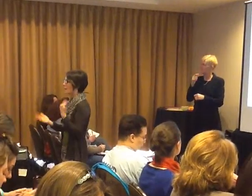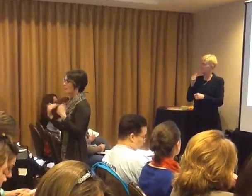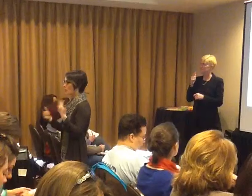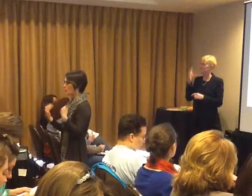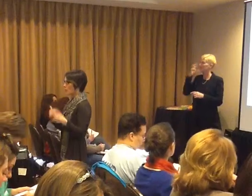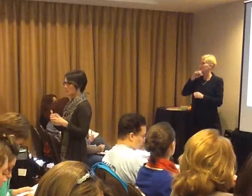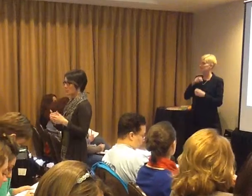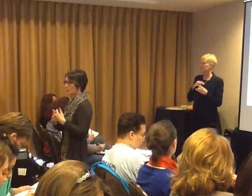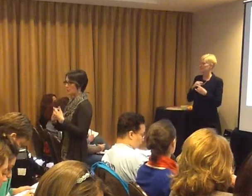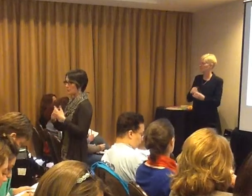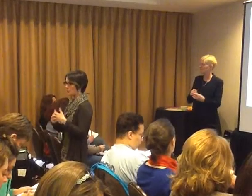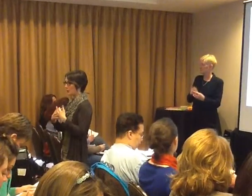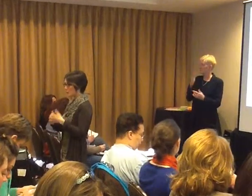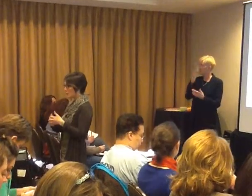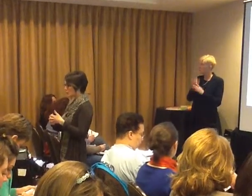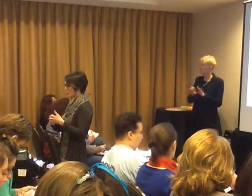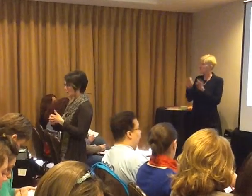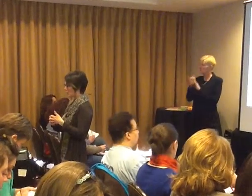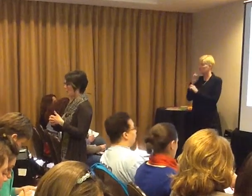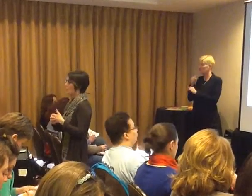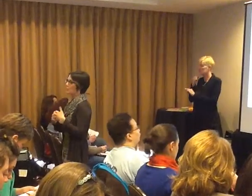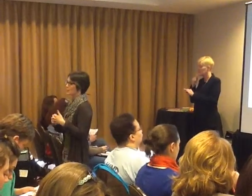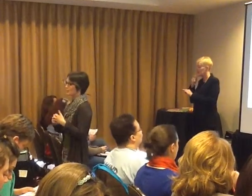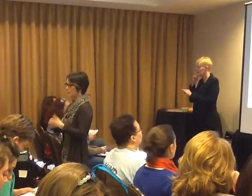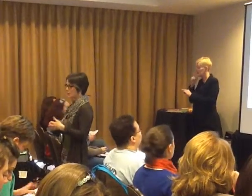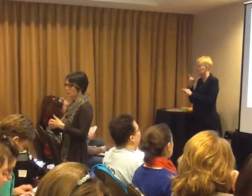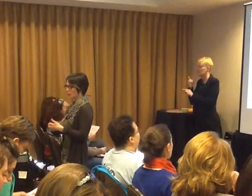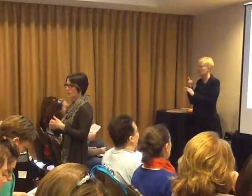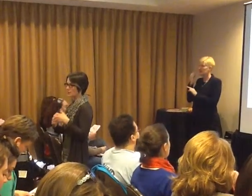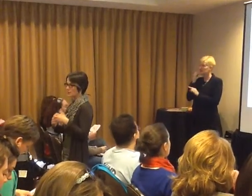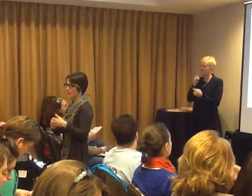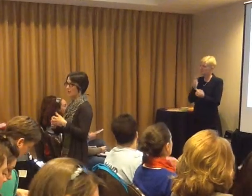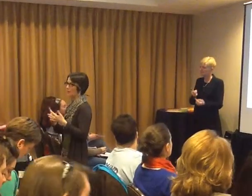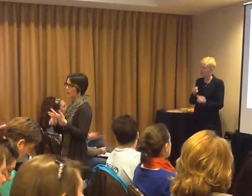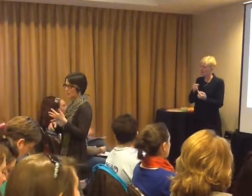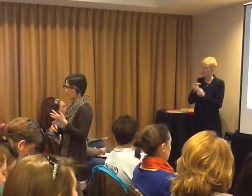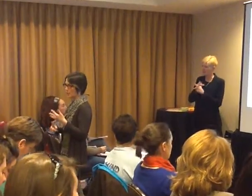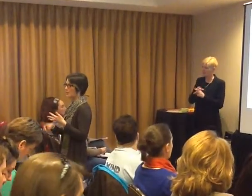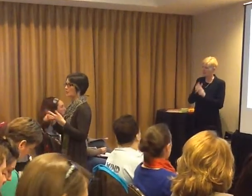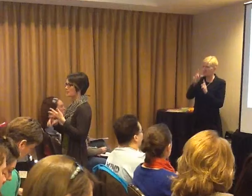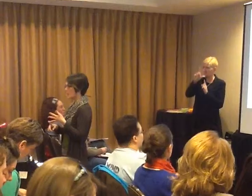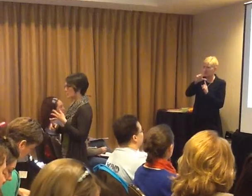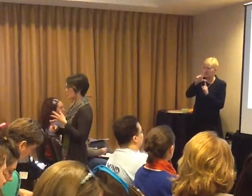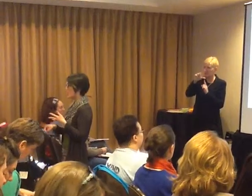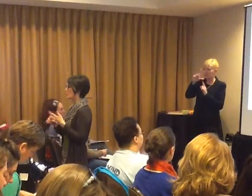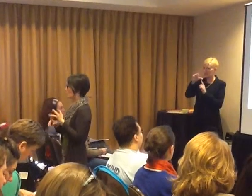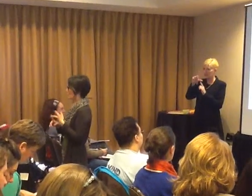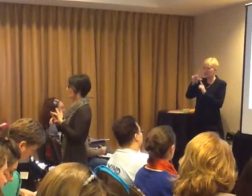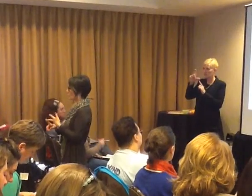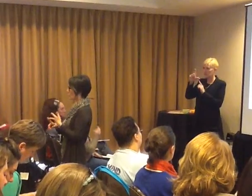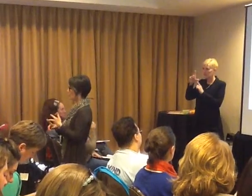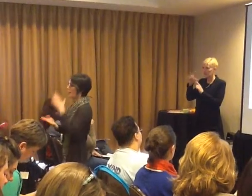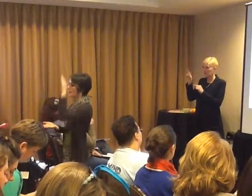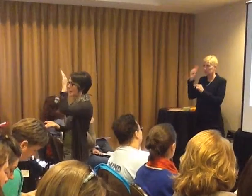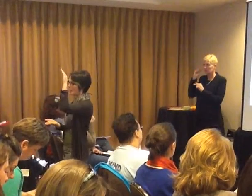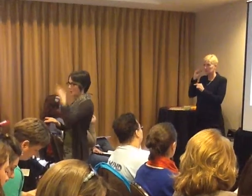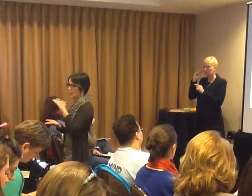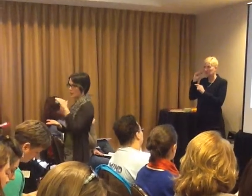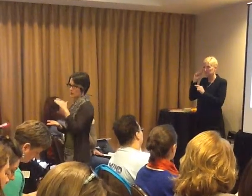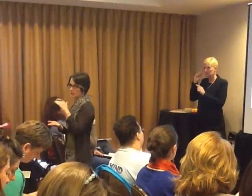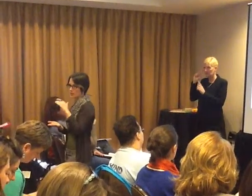fluidity that we know is important even for hearing children, because if they're struggling to figure out letter for letter, sound for sound, word for word,